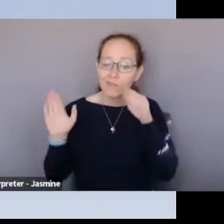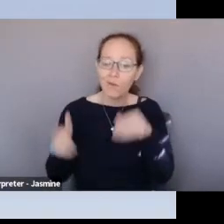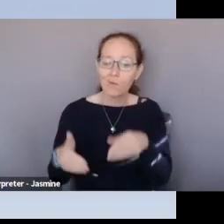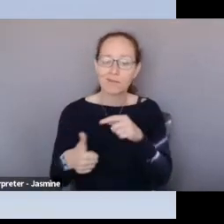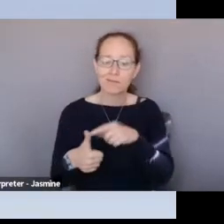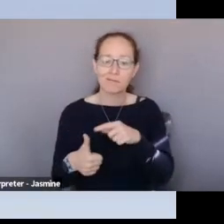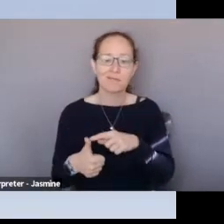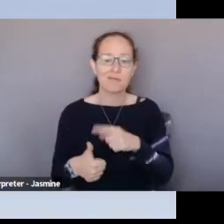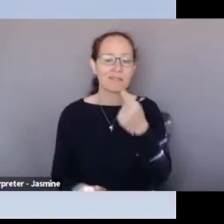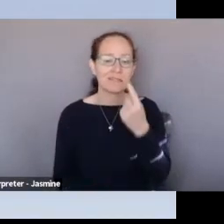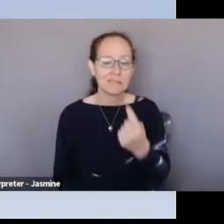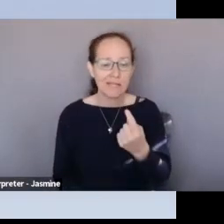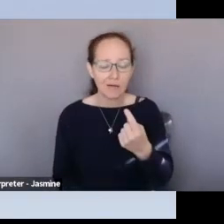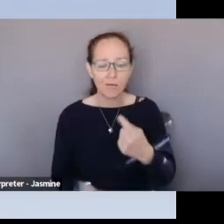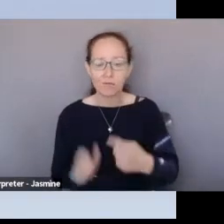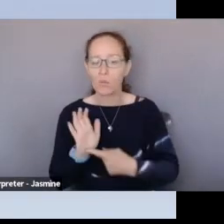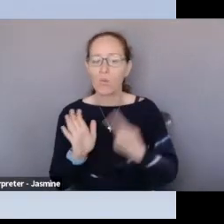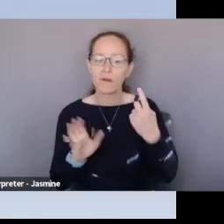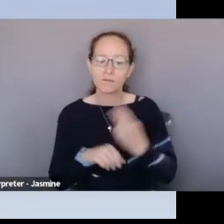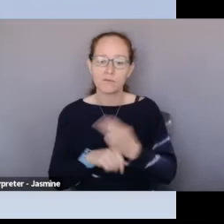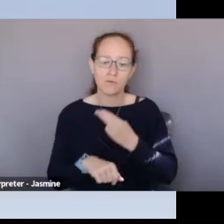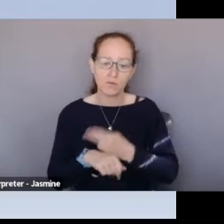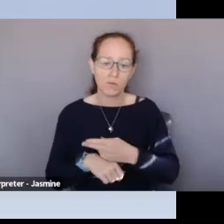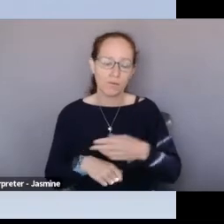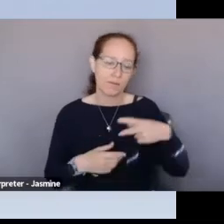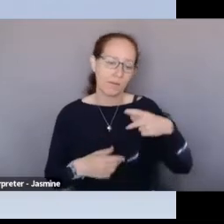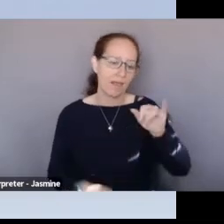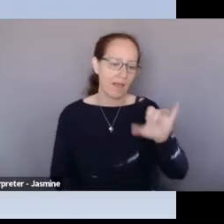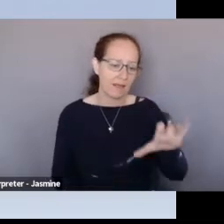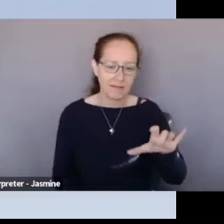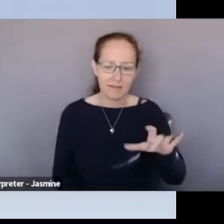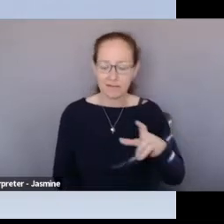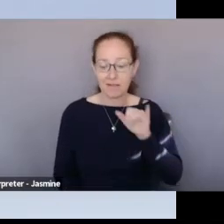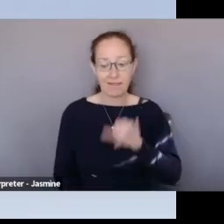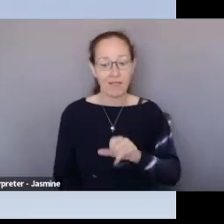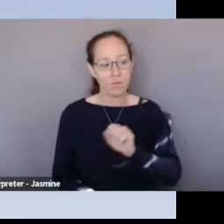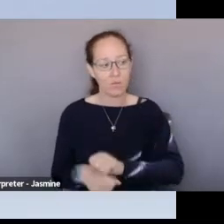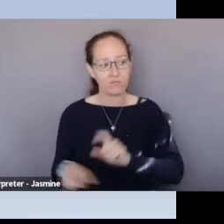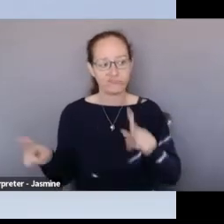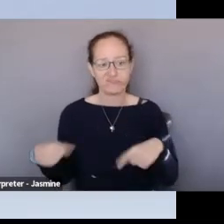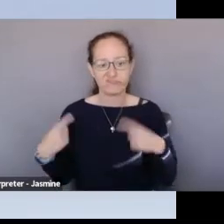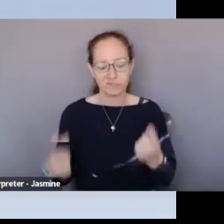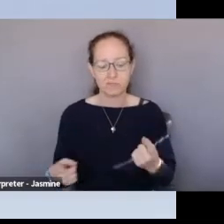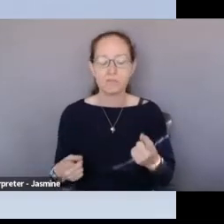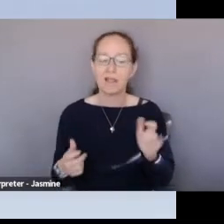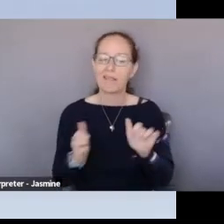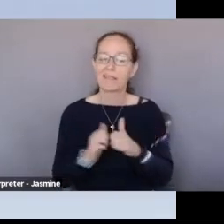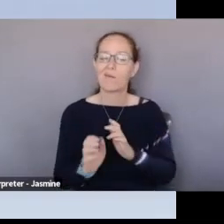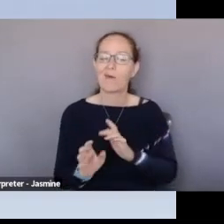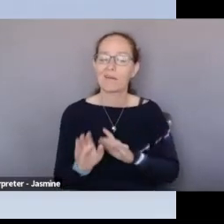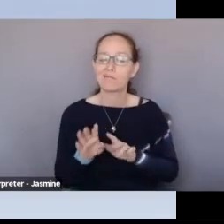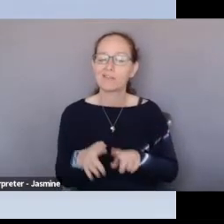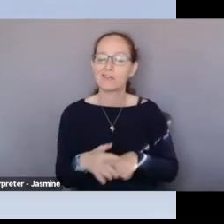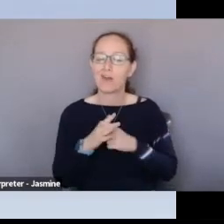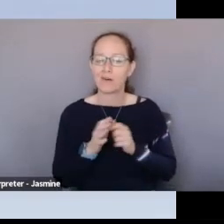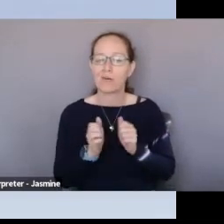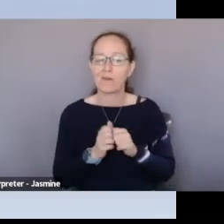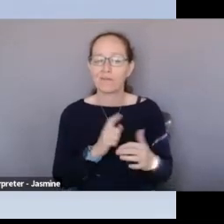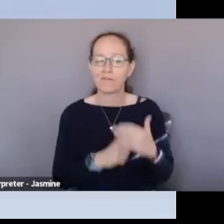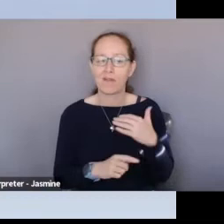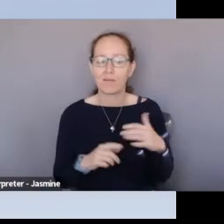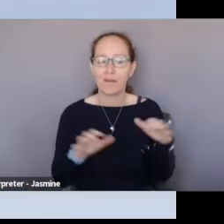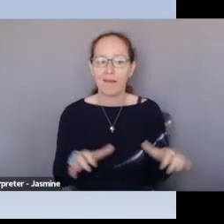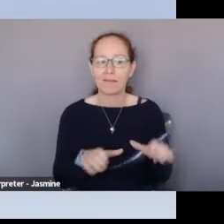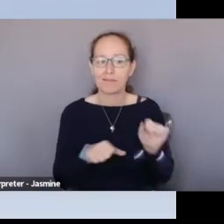years. It's kind of how I got into environmental activist work. I adopted an older dog,